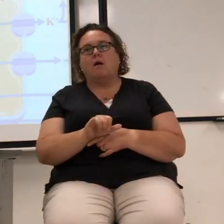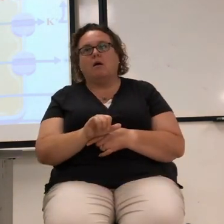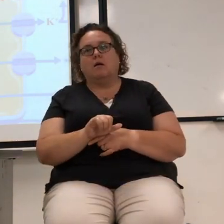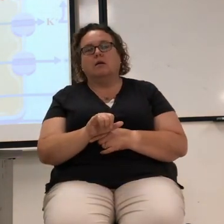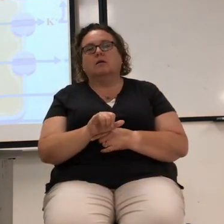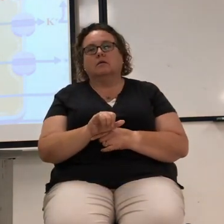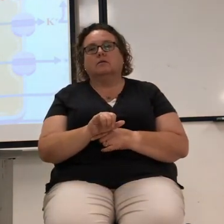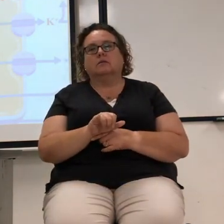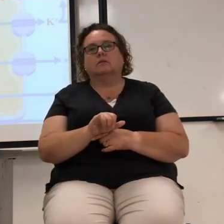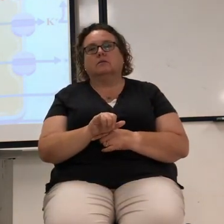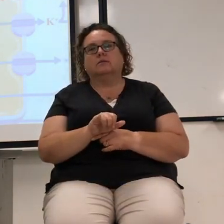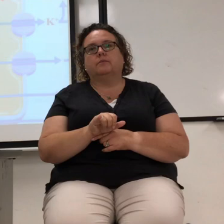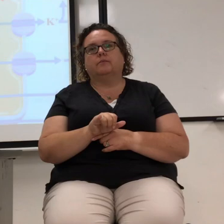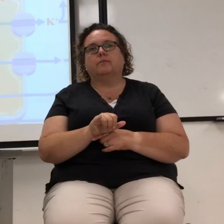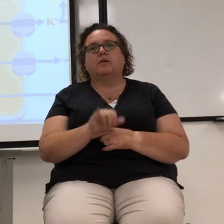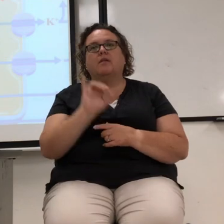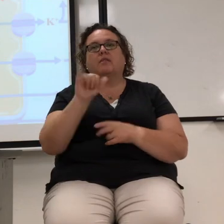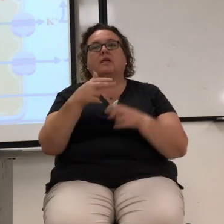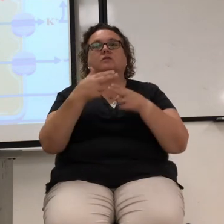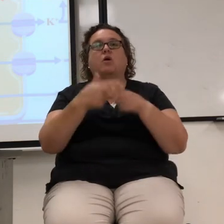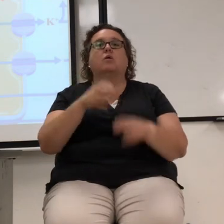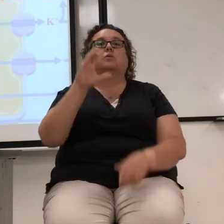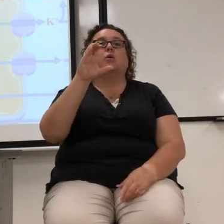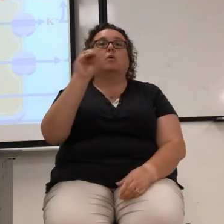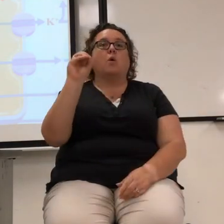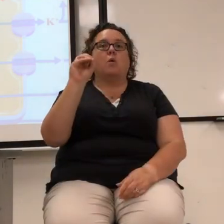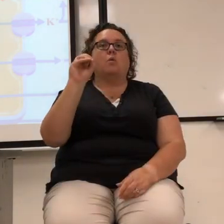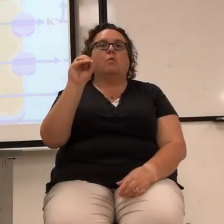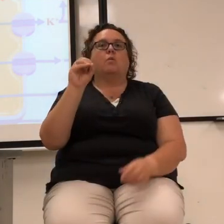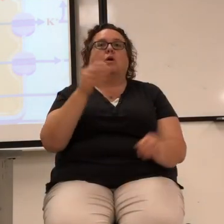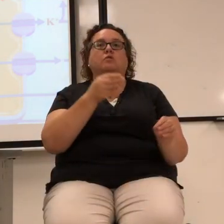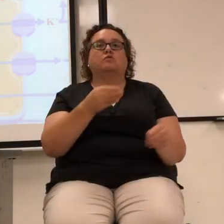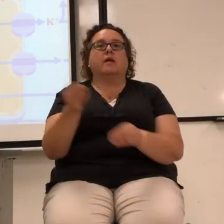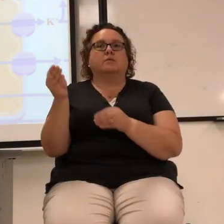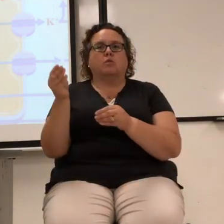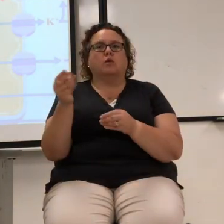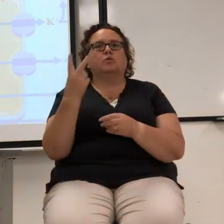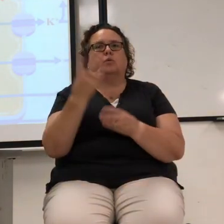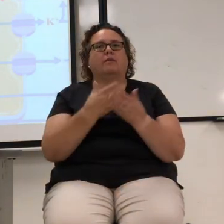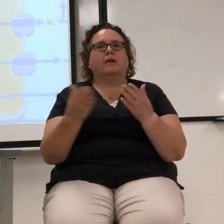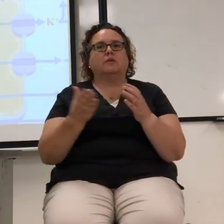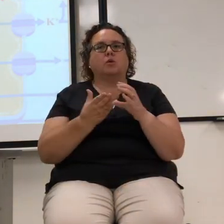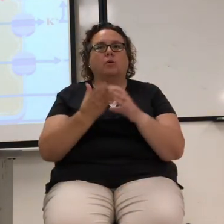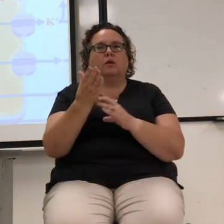That's called cotransport, 2 things crossing the membrane.